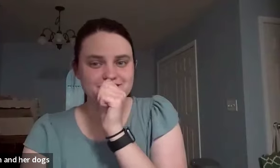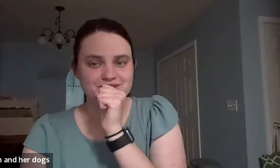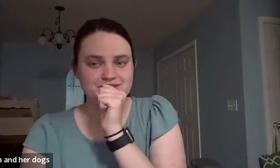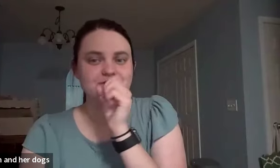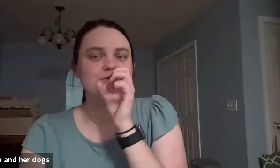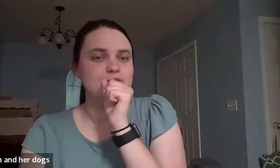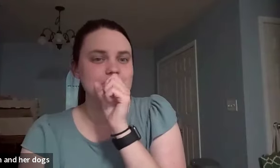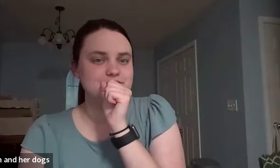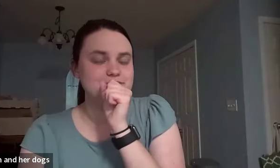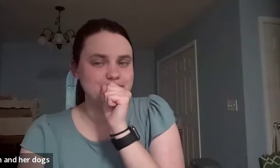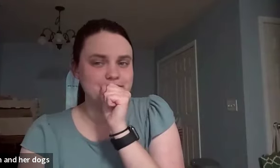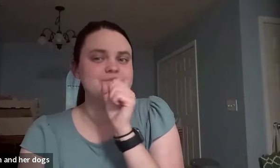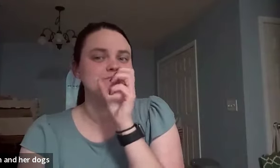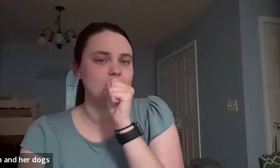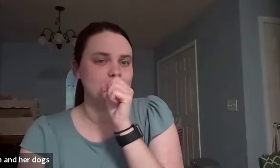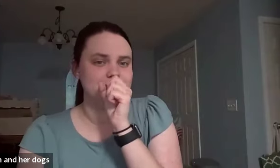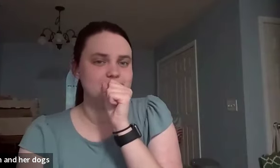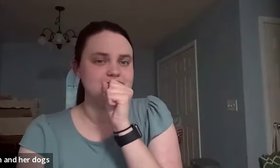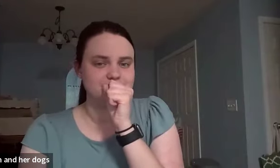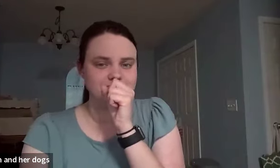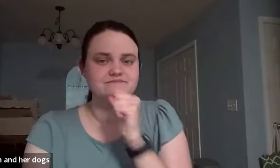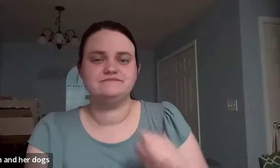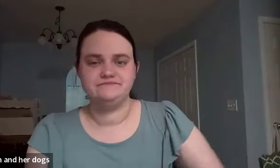orange, orange, orange.